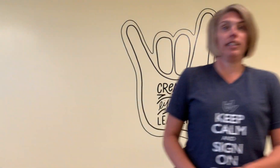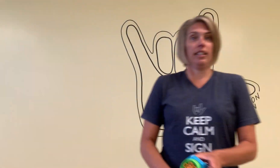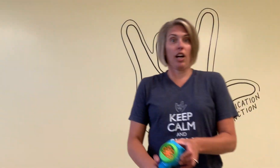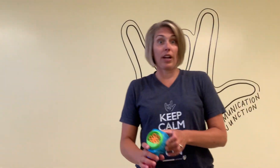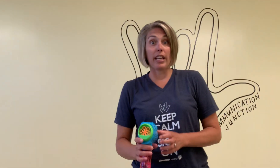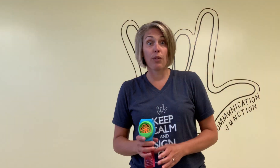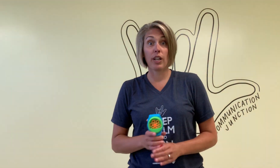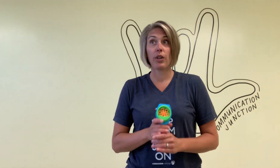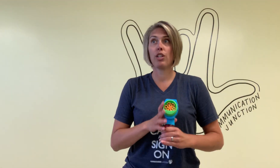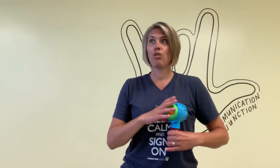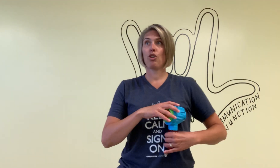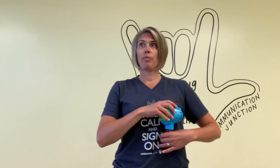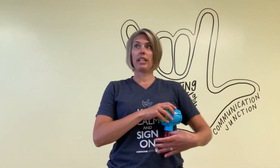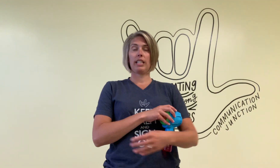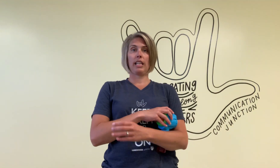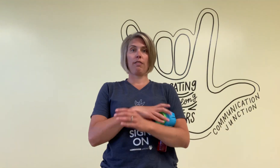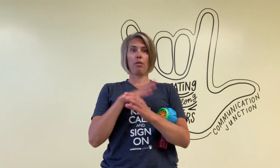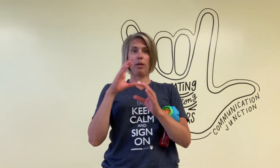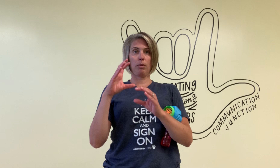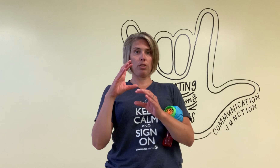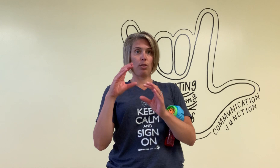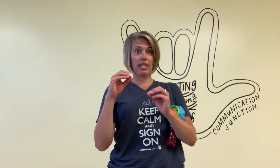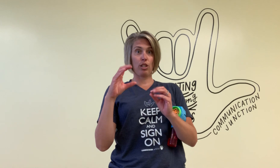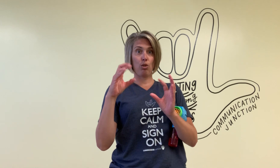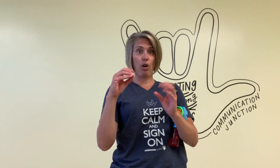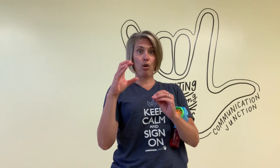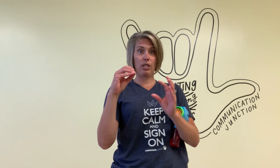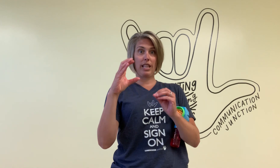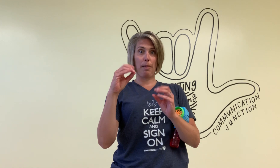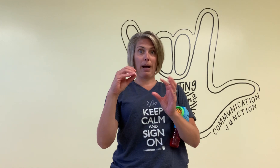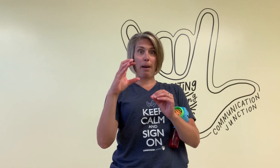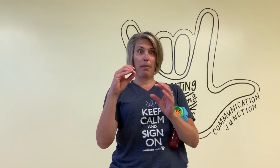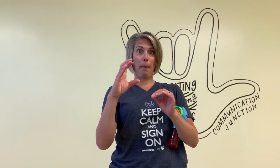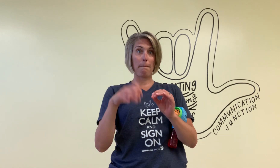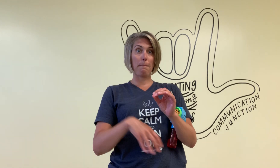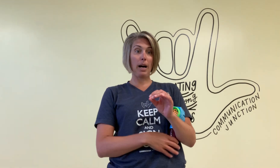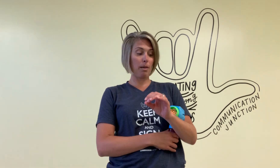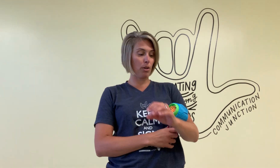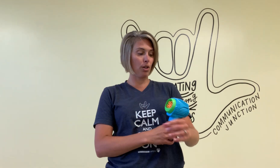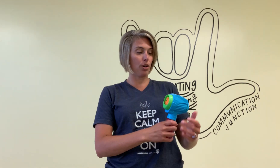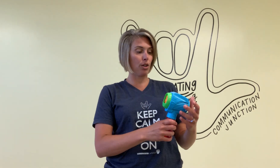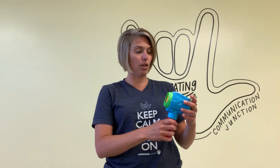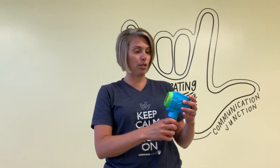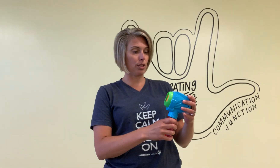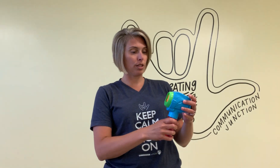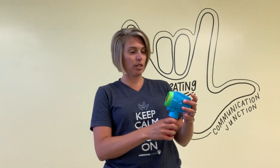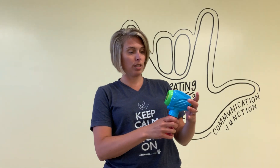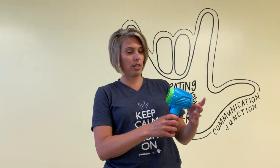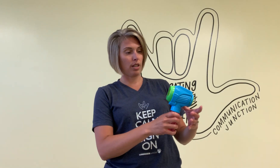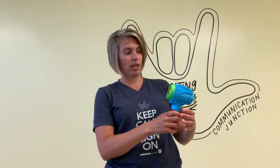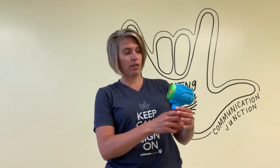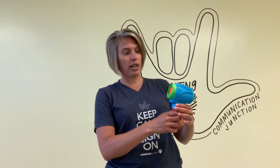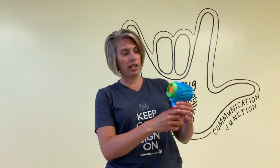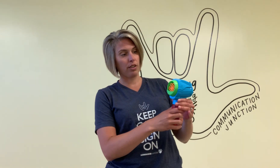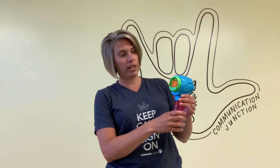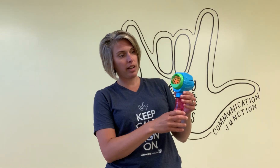All right, here we go. Can you show me that sign for bubbles? So it's like 2 O's and they pop. Bubbles. All right, here they